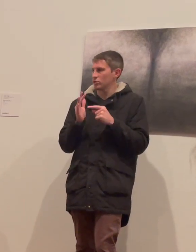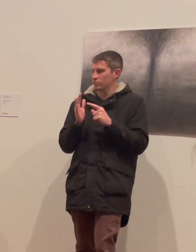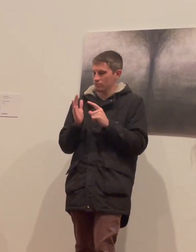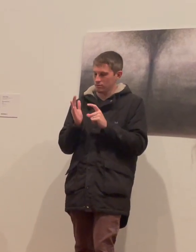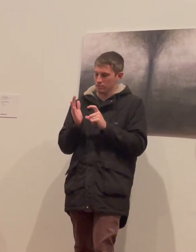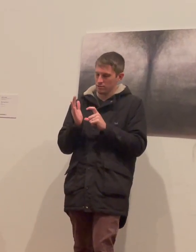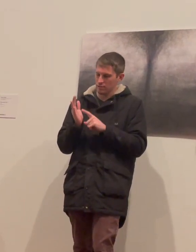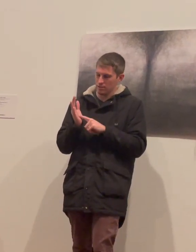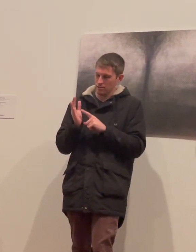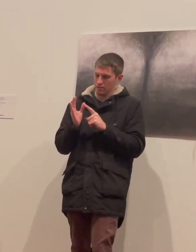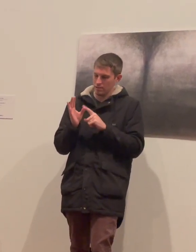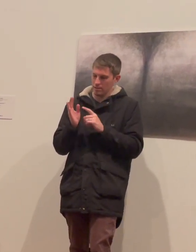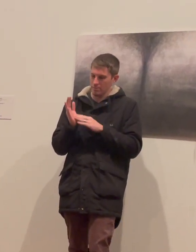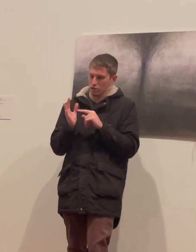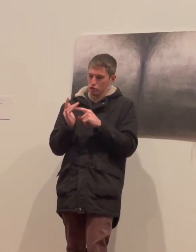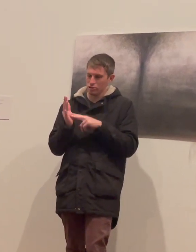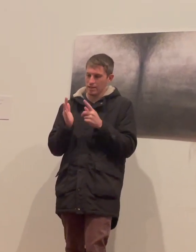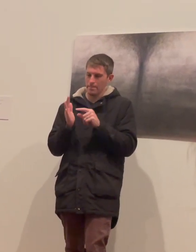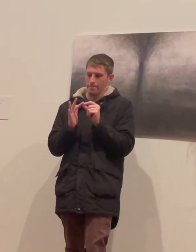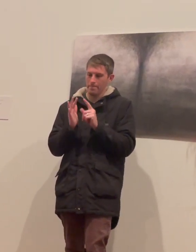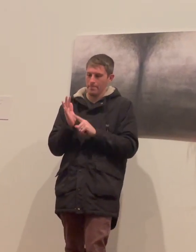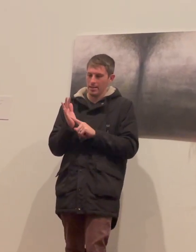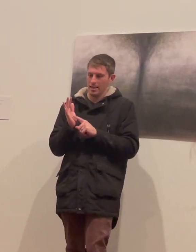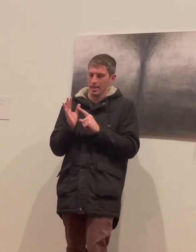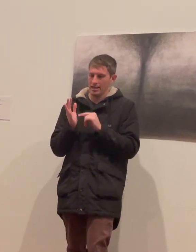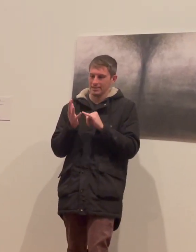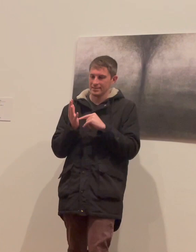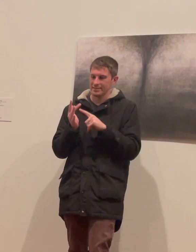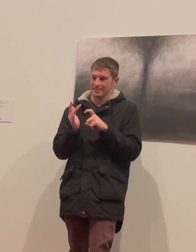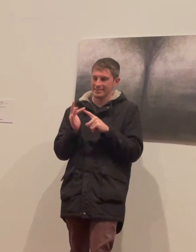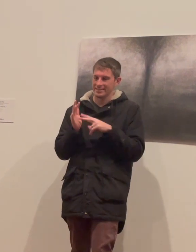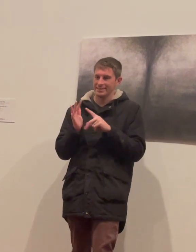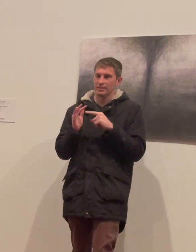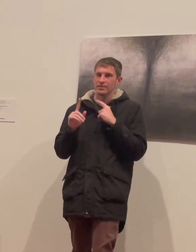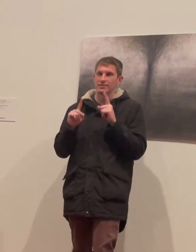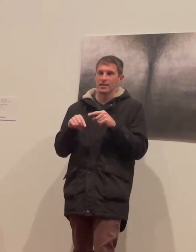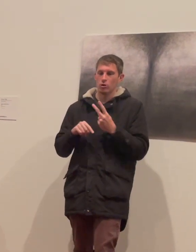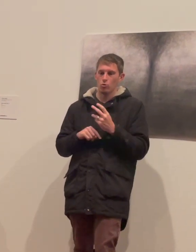animation. I started doing ceramics in 2008.